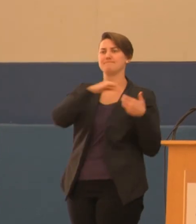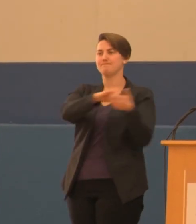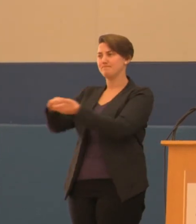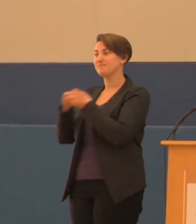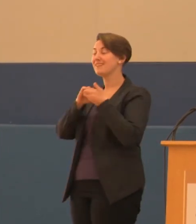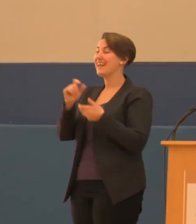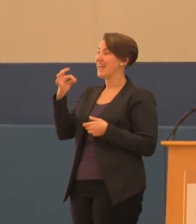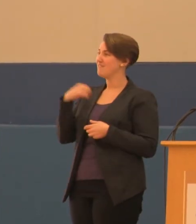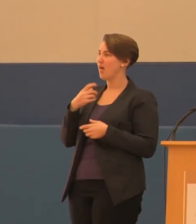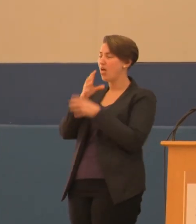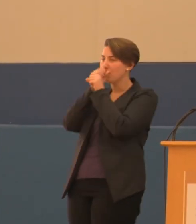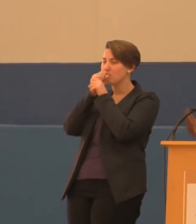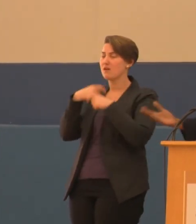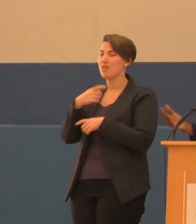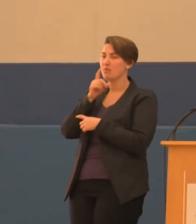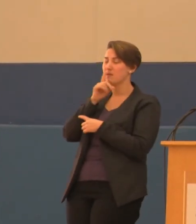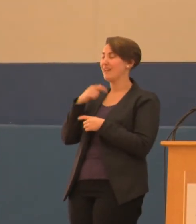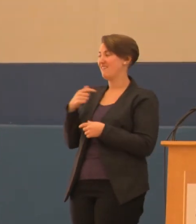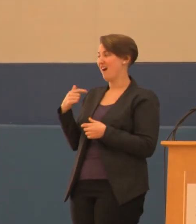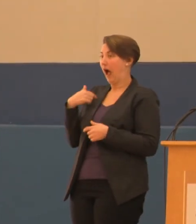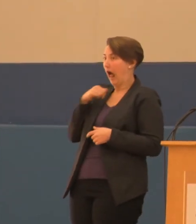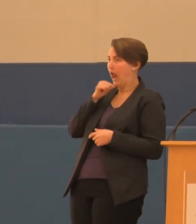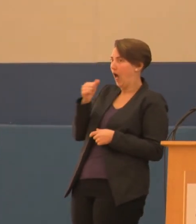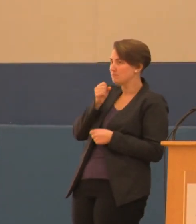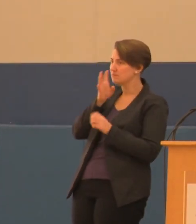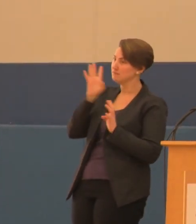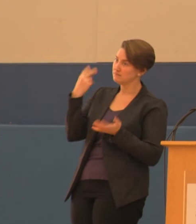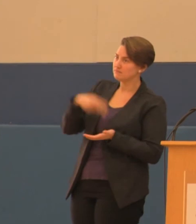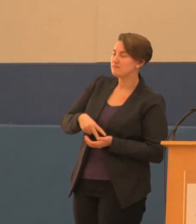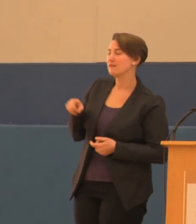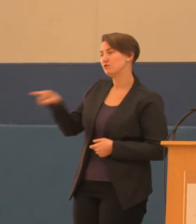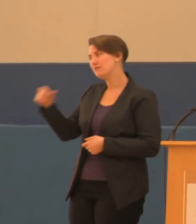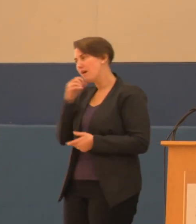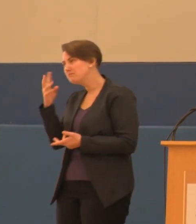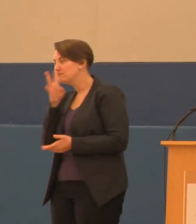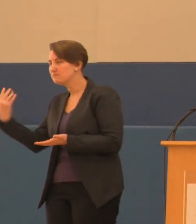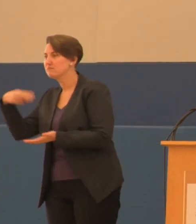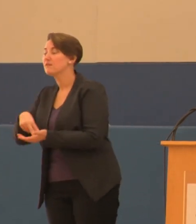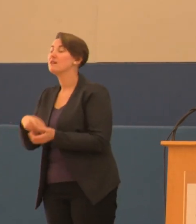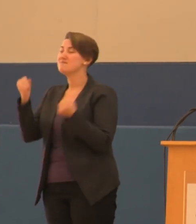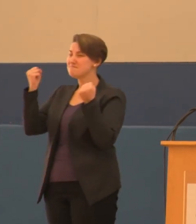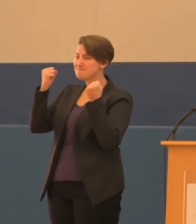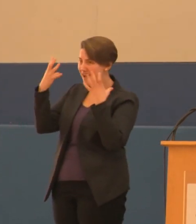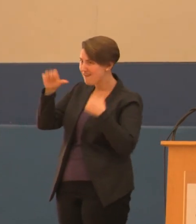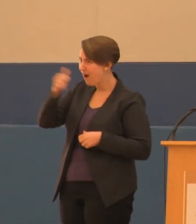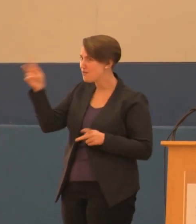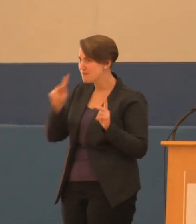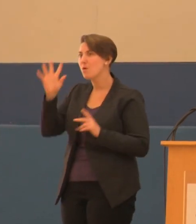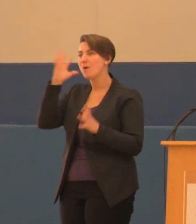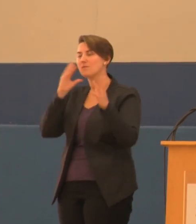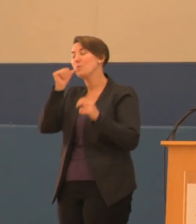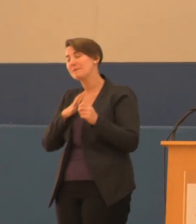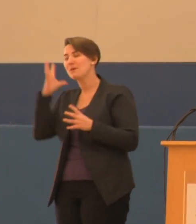don't speak out, if I did not speak out, if Susan did not speak out and make this an important part of her life, many other women would have been sexually